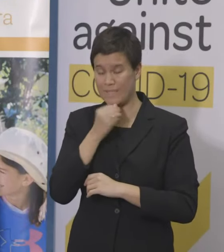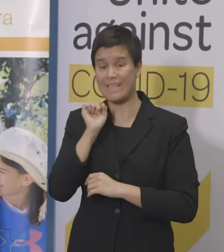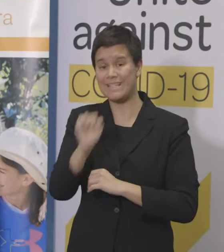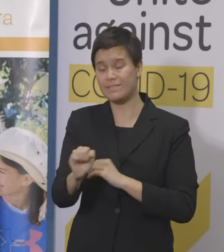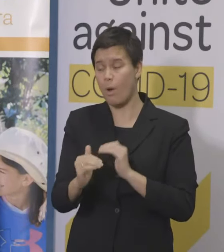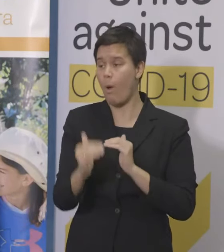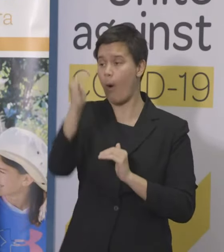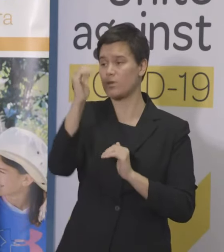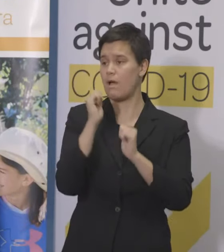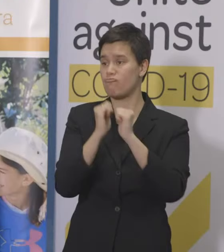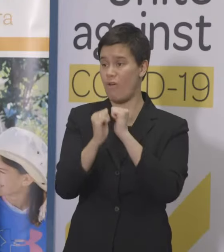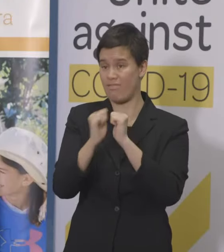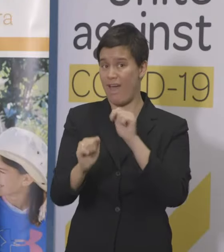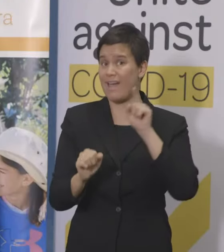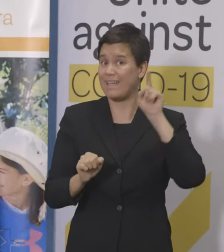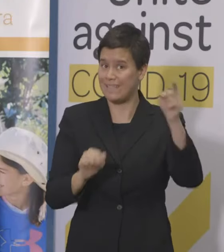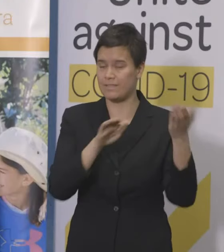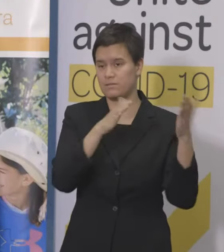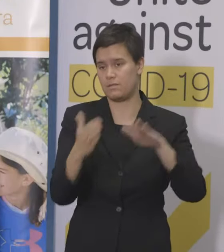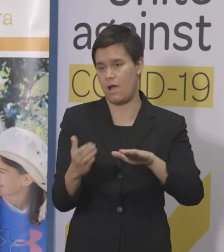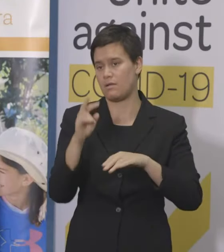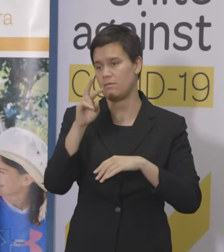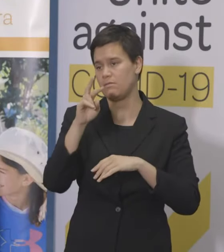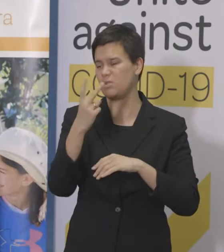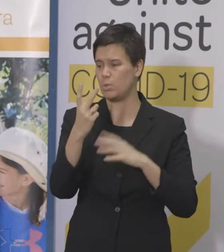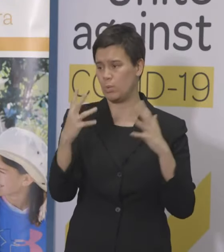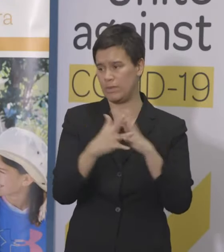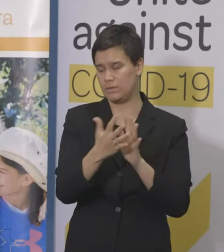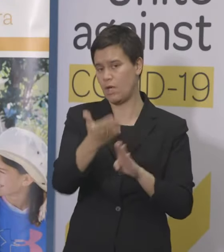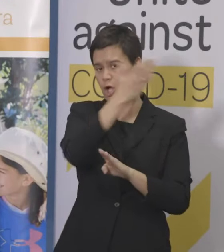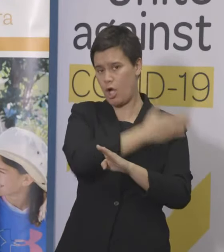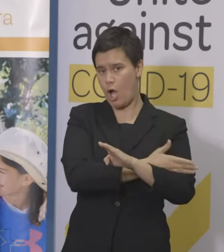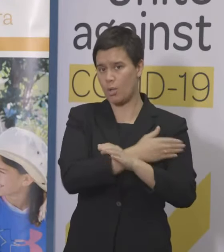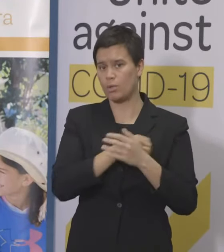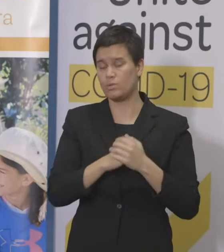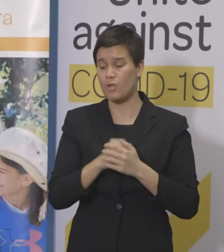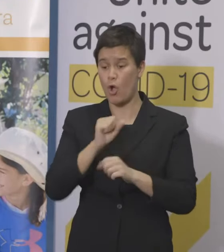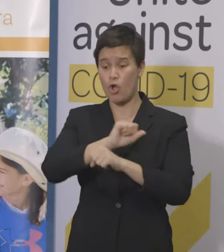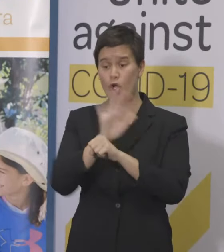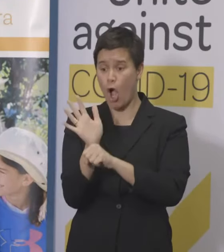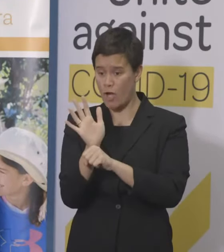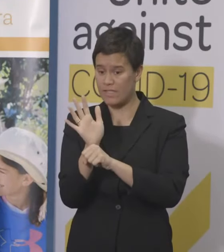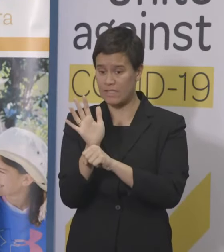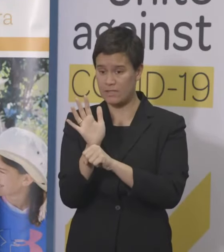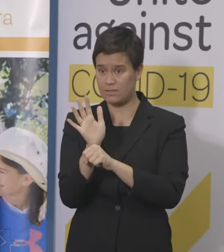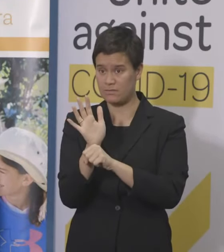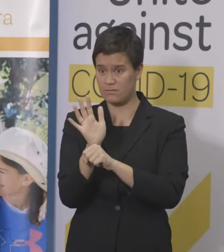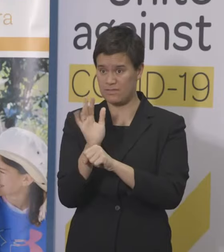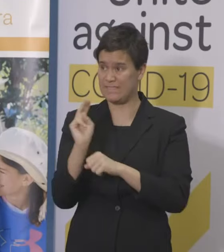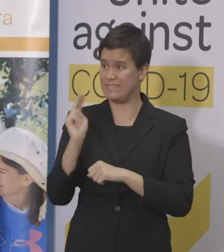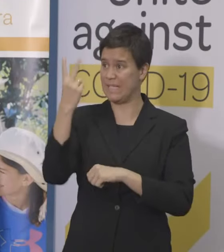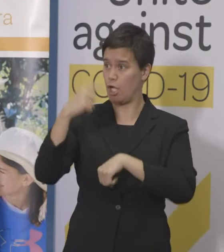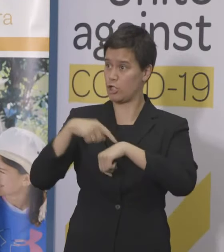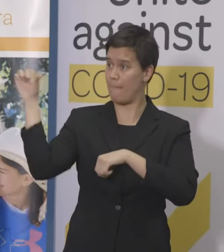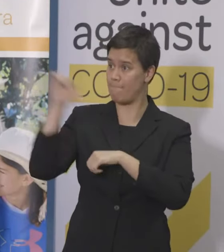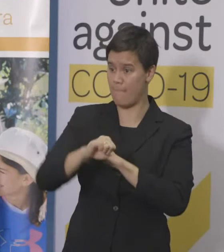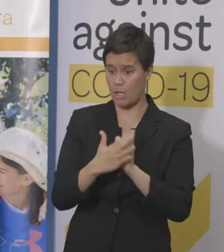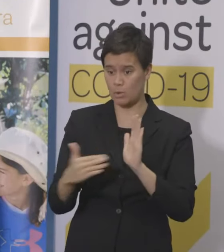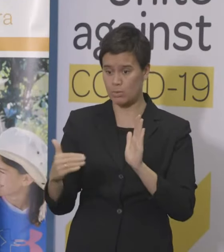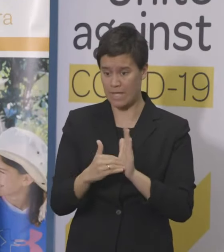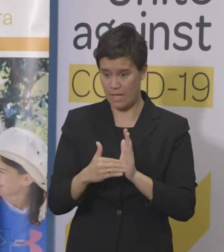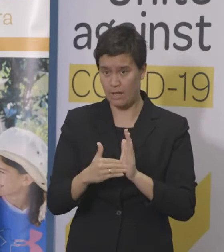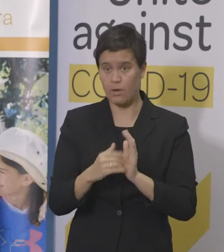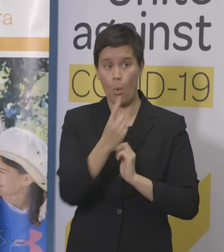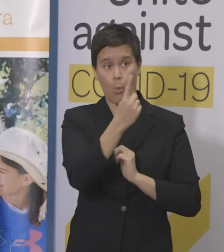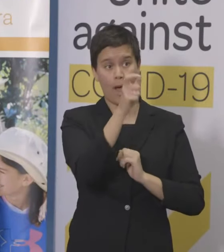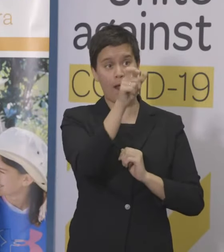Middlemore Hospital. I mean, has the Ministry been in touch with the family? It must be devastating having 2 deaths in 2 Yes, weeks. I can't imagine